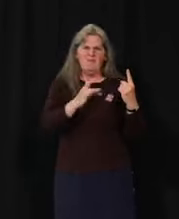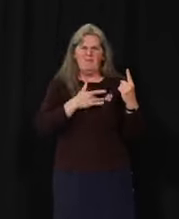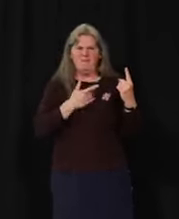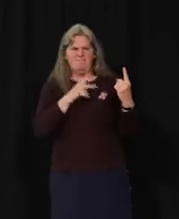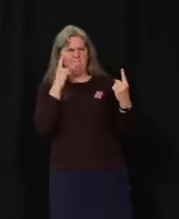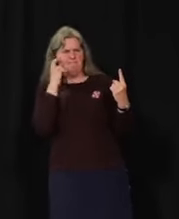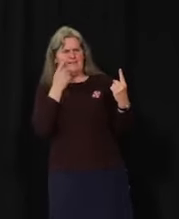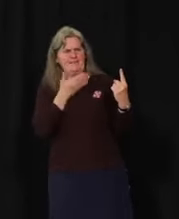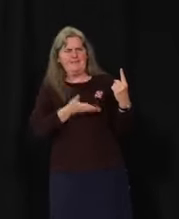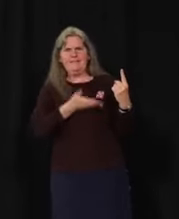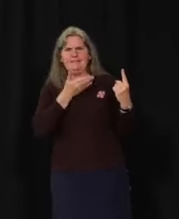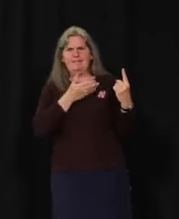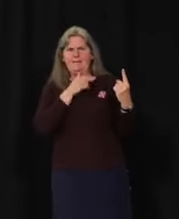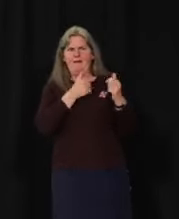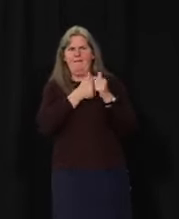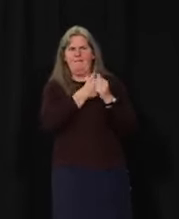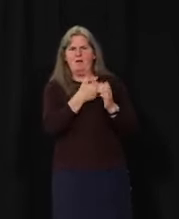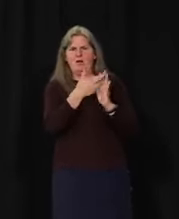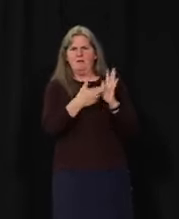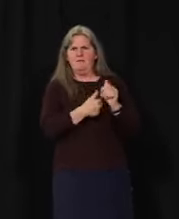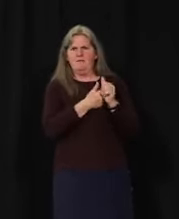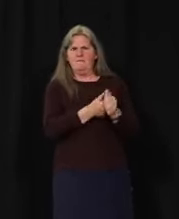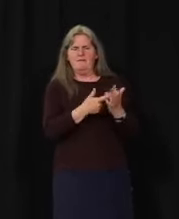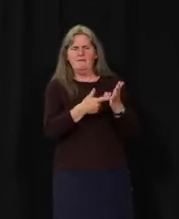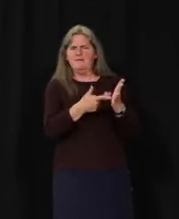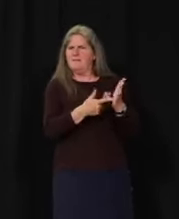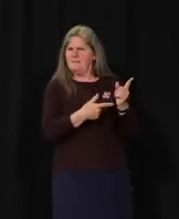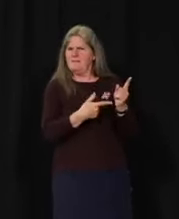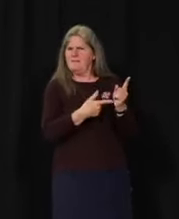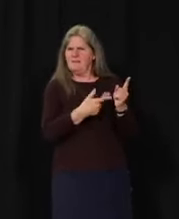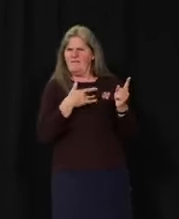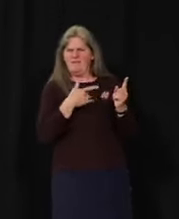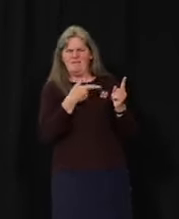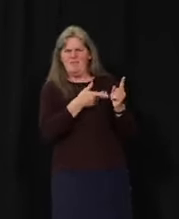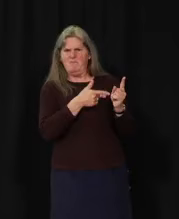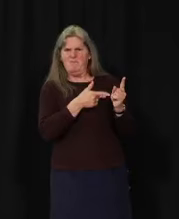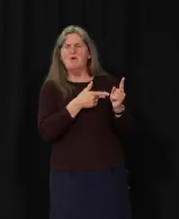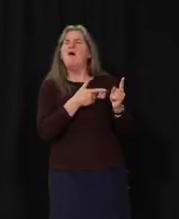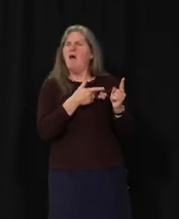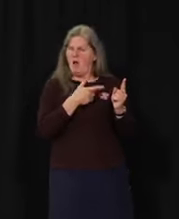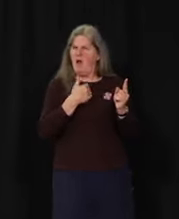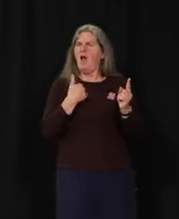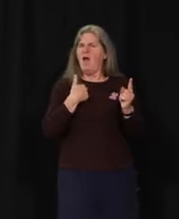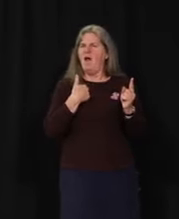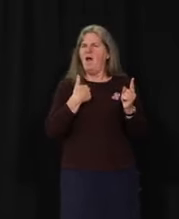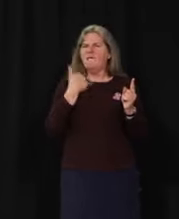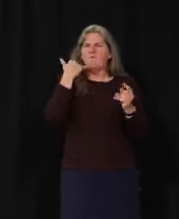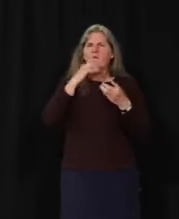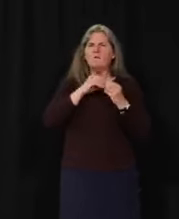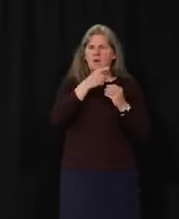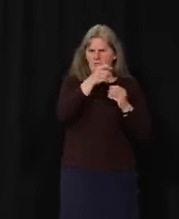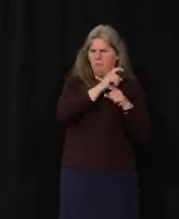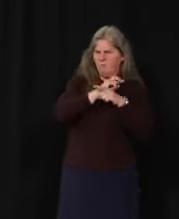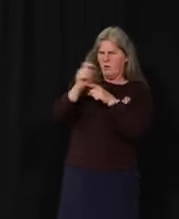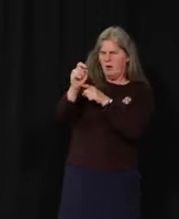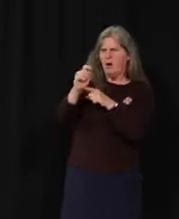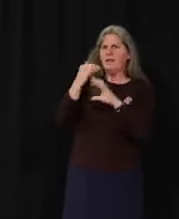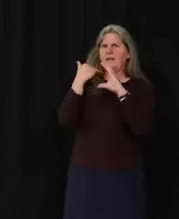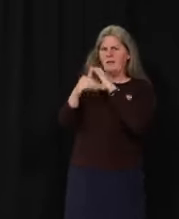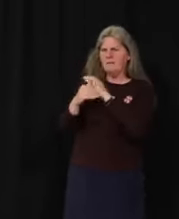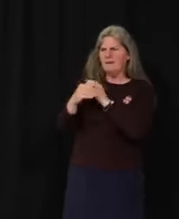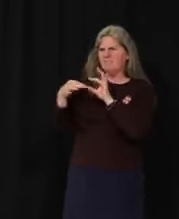somebody is not adhering to the provisions, the recommendations, and the requirements, then we do have phone numbers and email addresses to